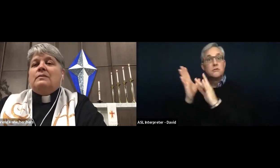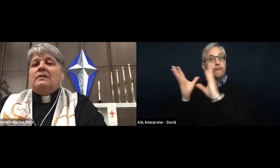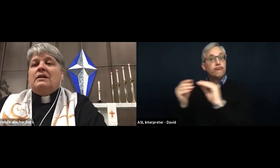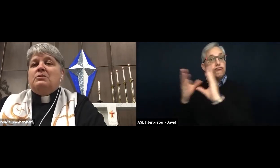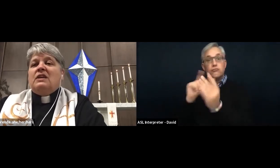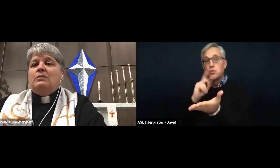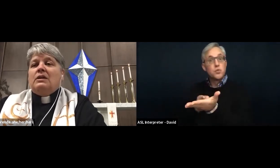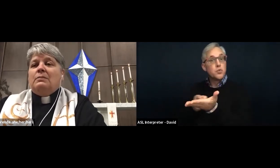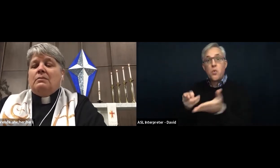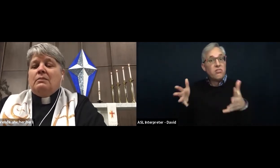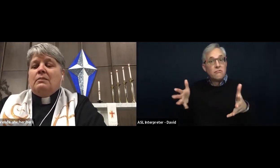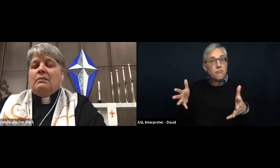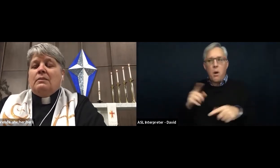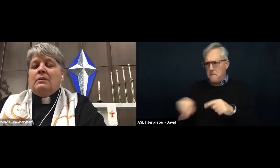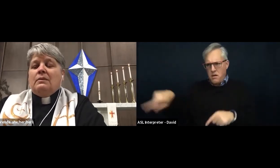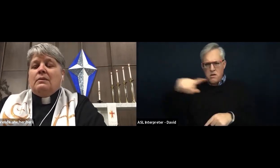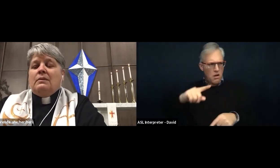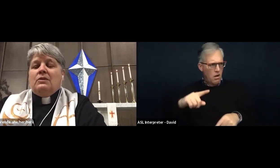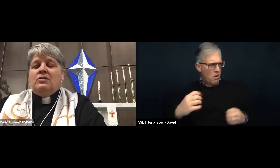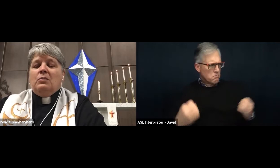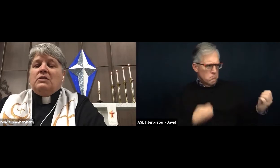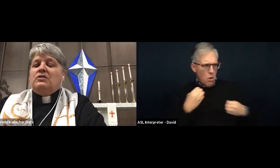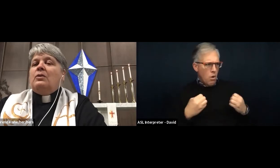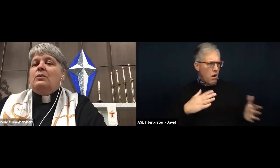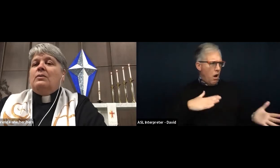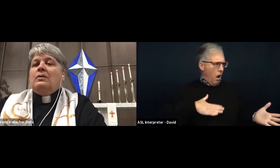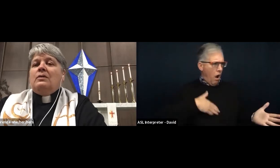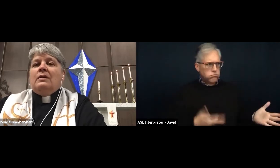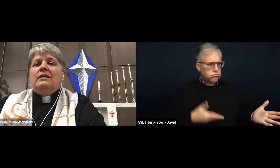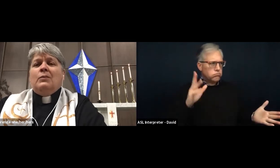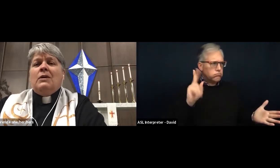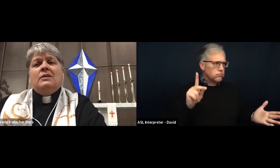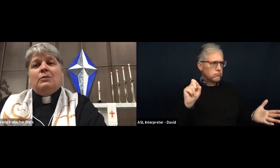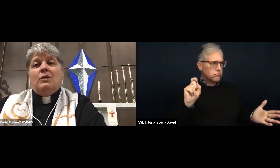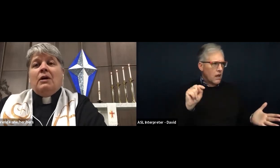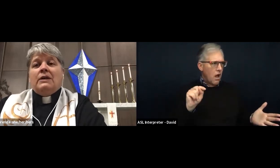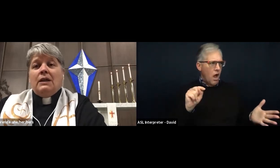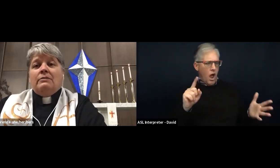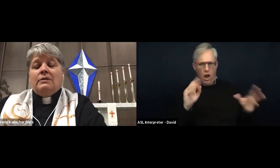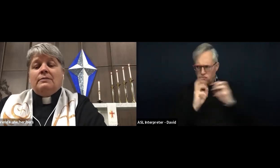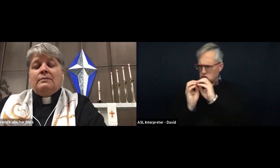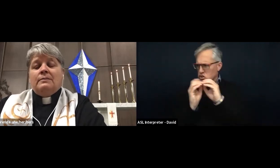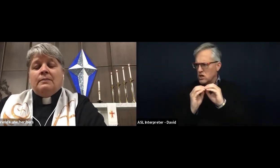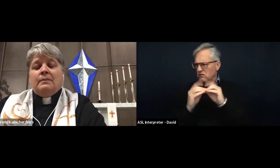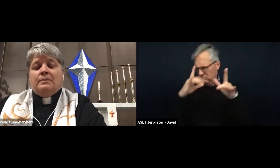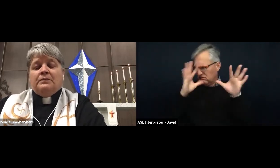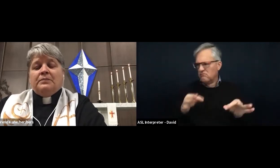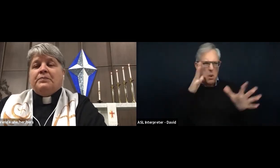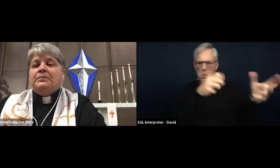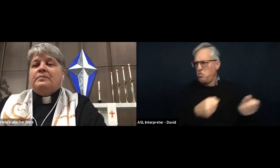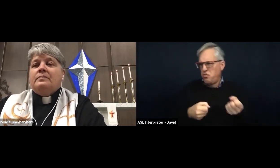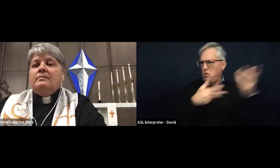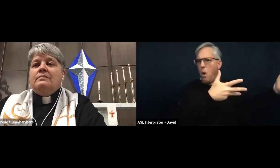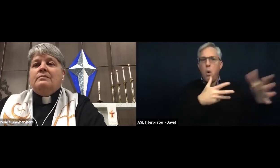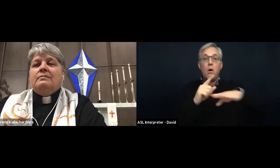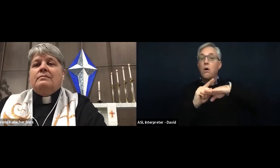emotional and upset with him. So much so that they want to throw him off a cliff.